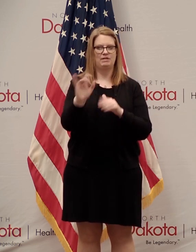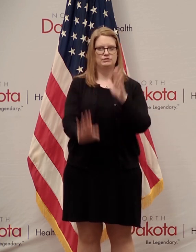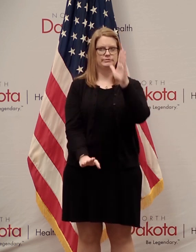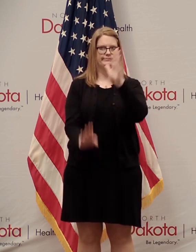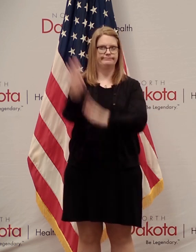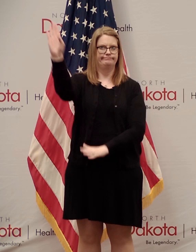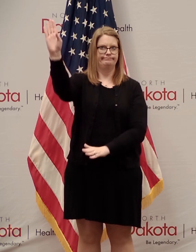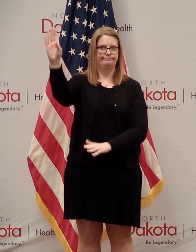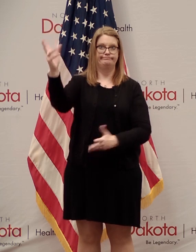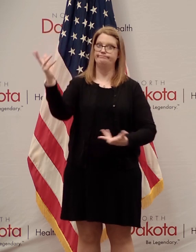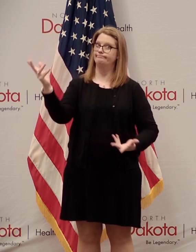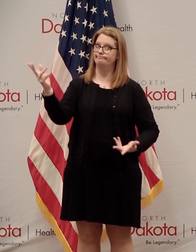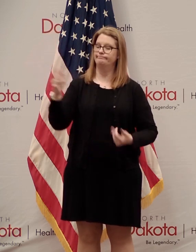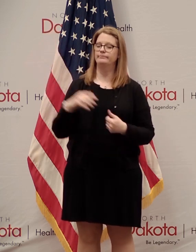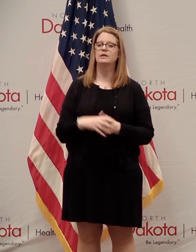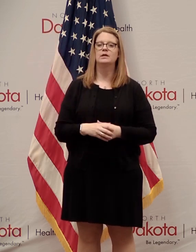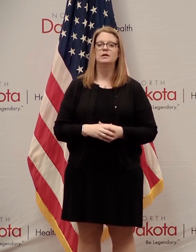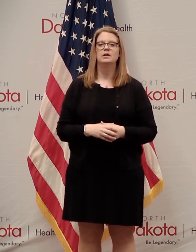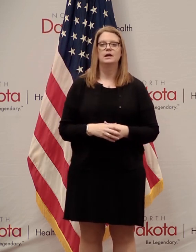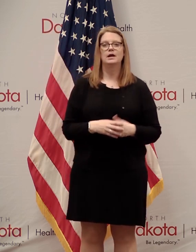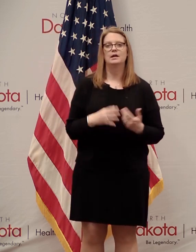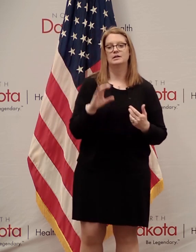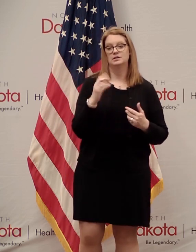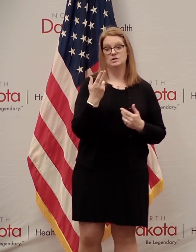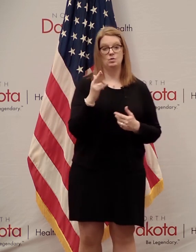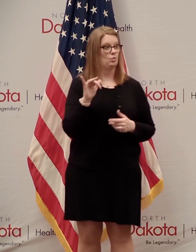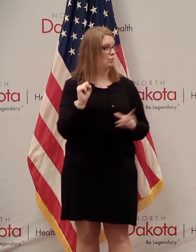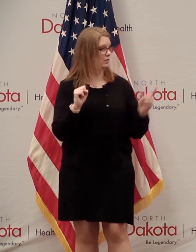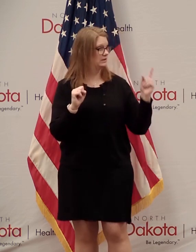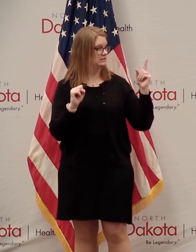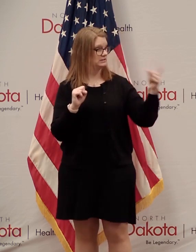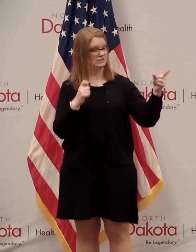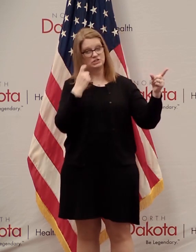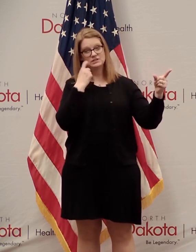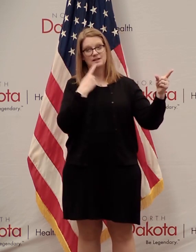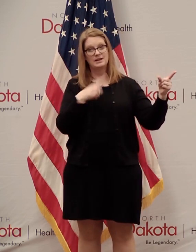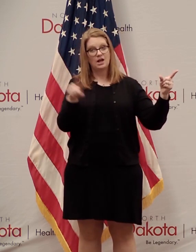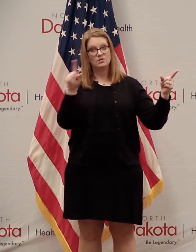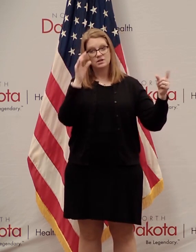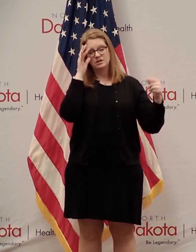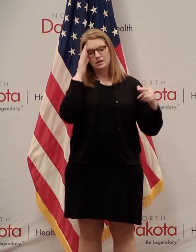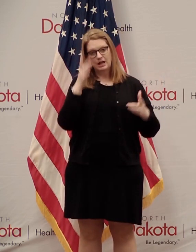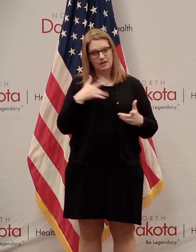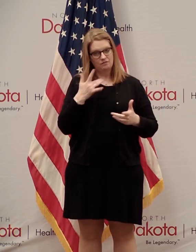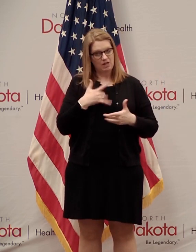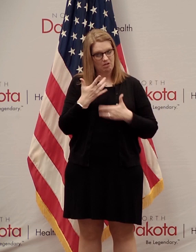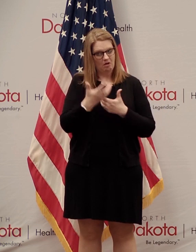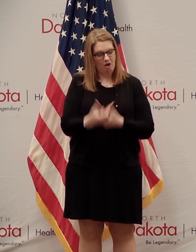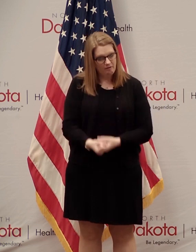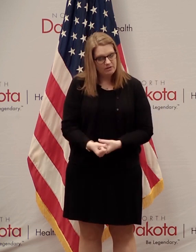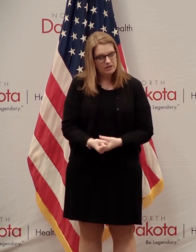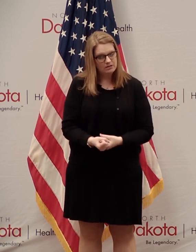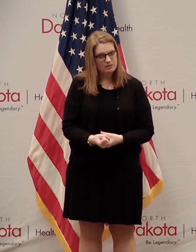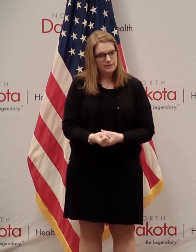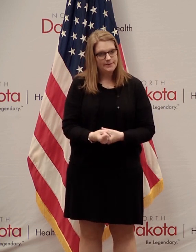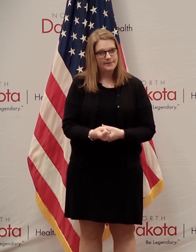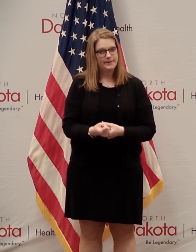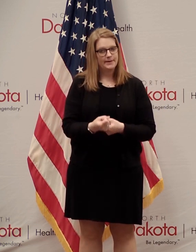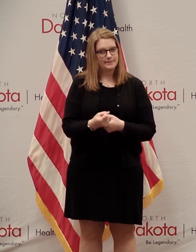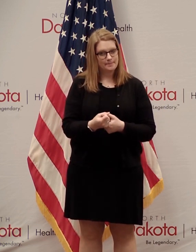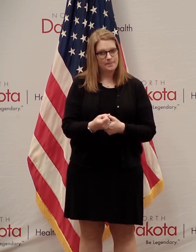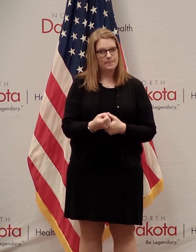And again, what was announced here by Chris today, if I can get more confident about our ability